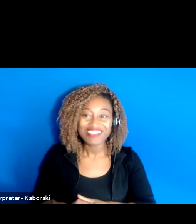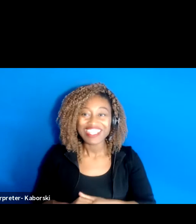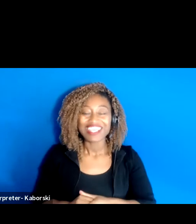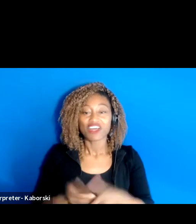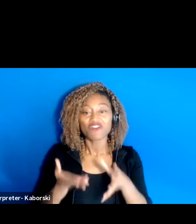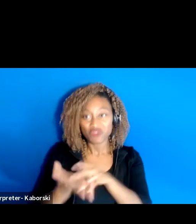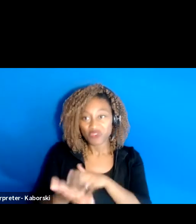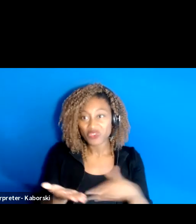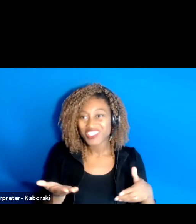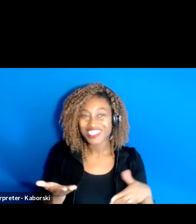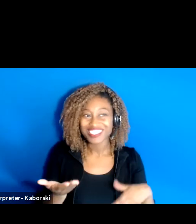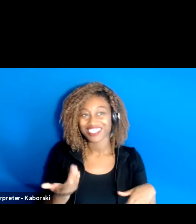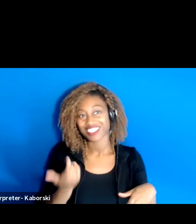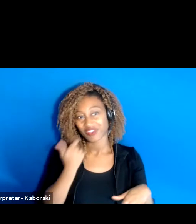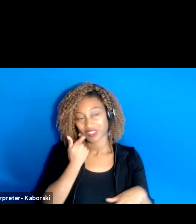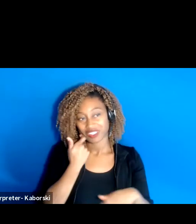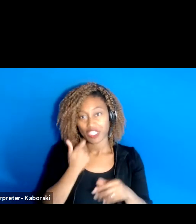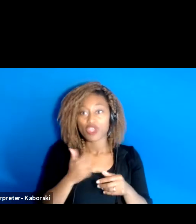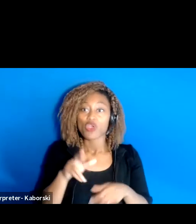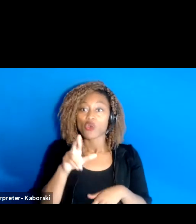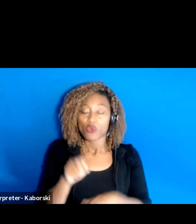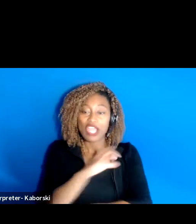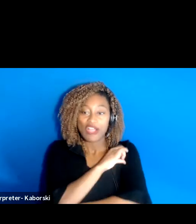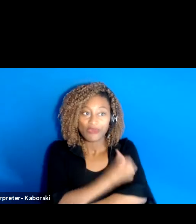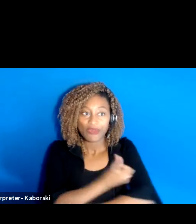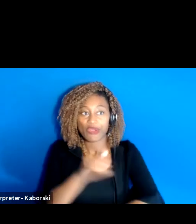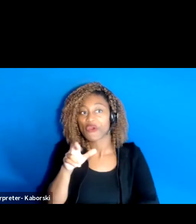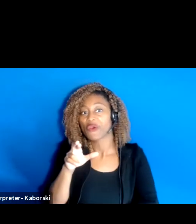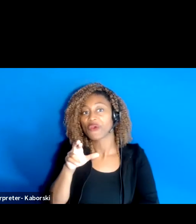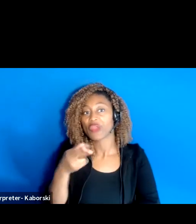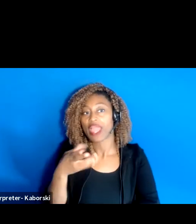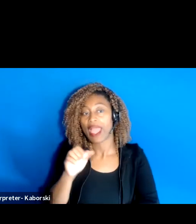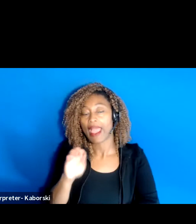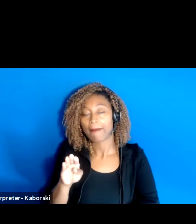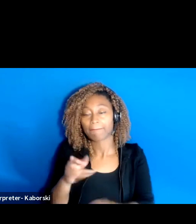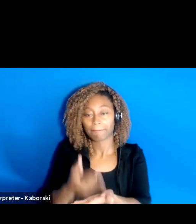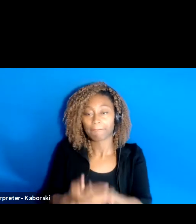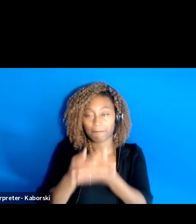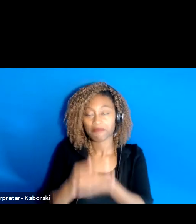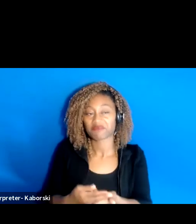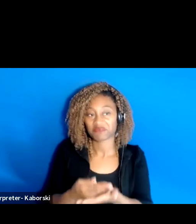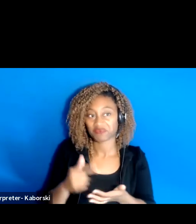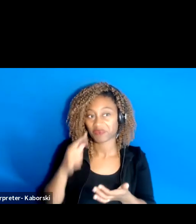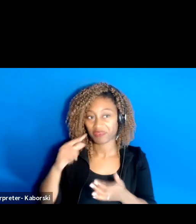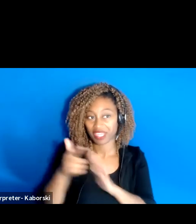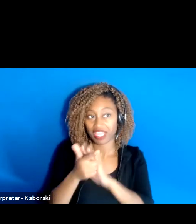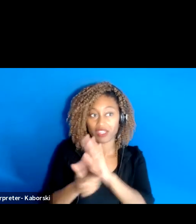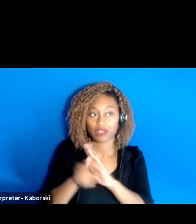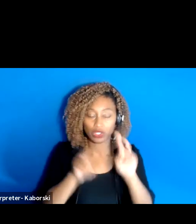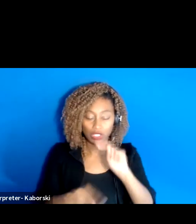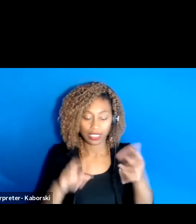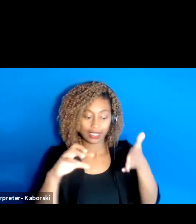through the latest reauthorization of the Rehab Act. So really look at Section 705 of the Rehab Act,